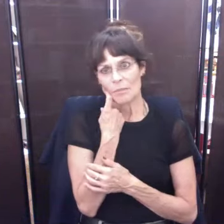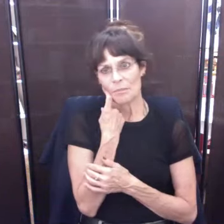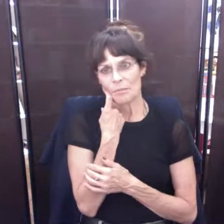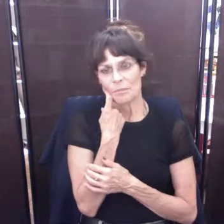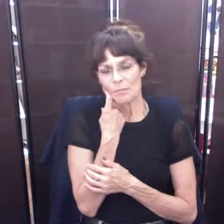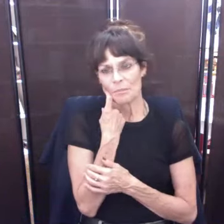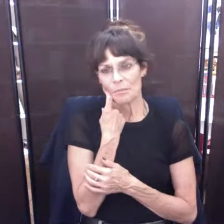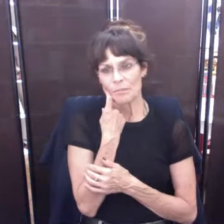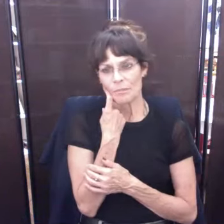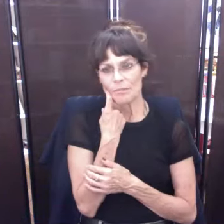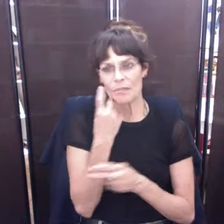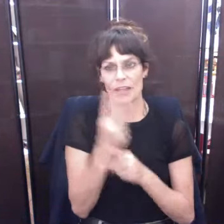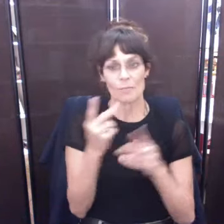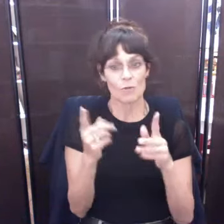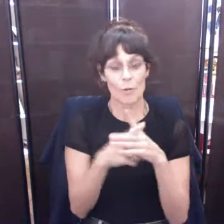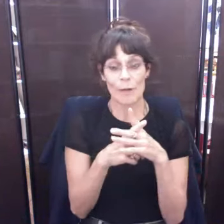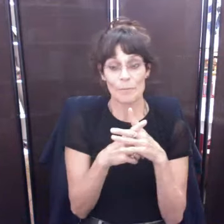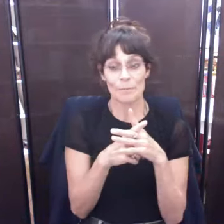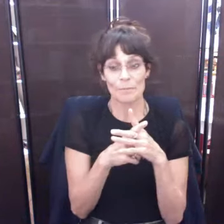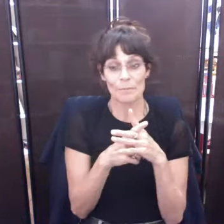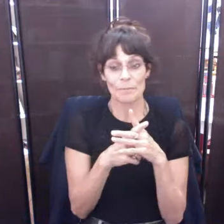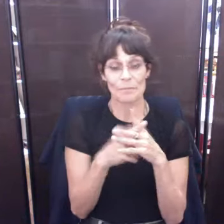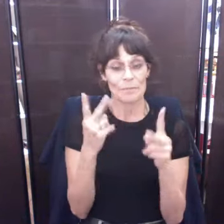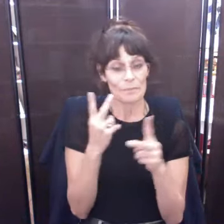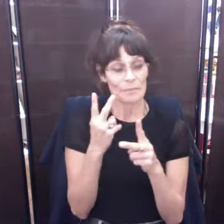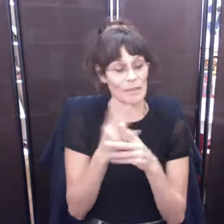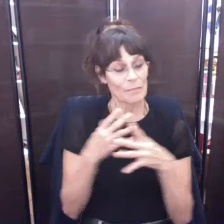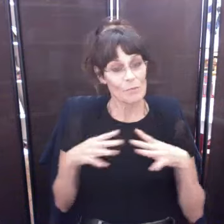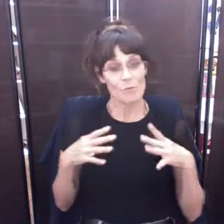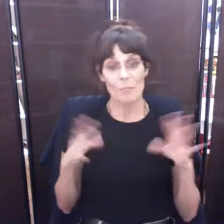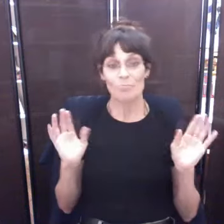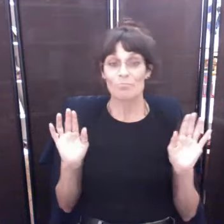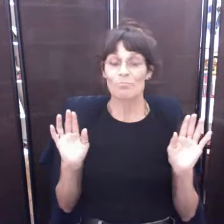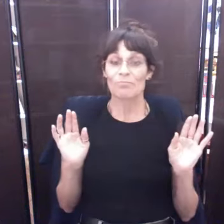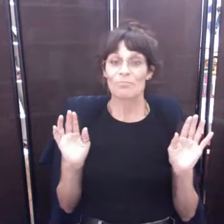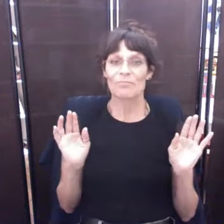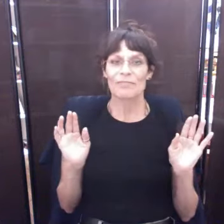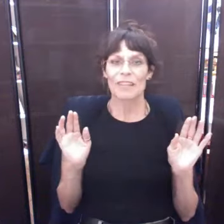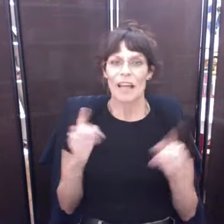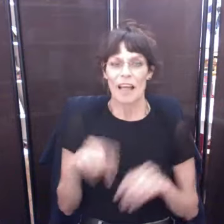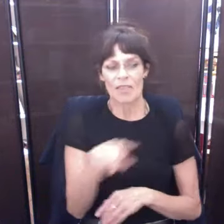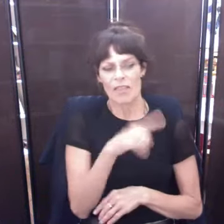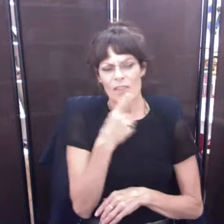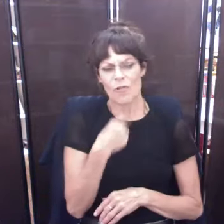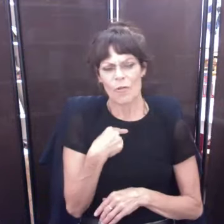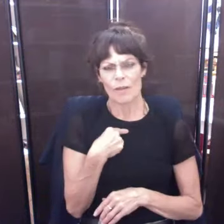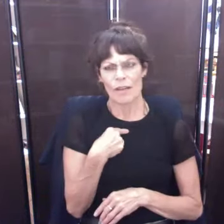I keep showing up, and I keep suiting up. And when they told me that I was going to have a life